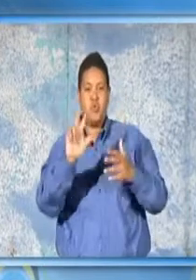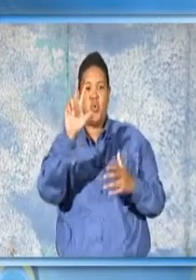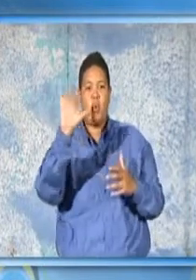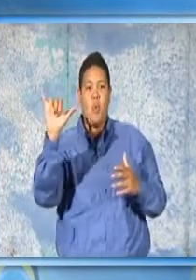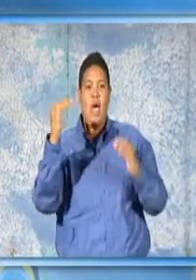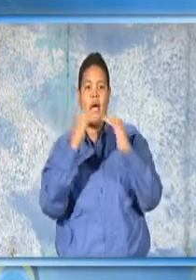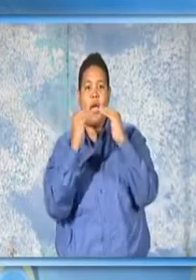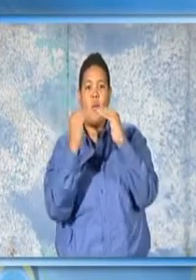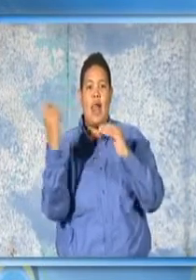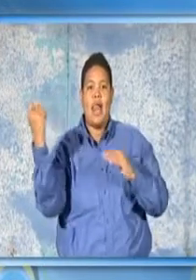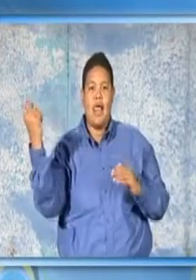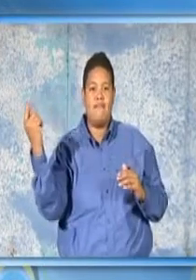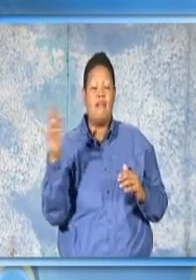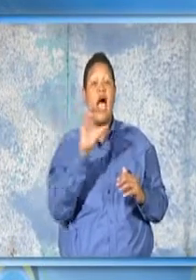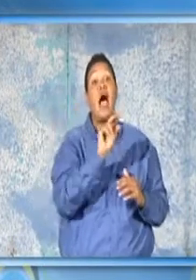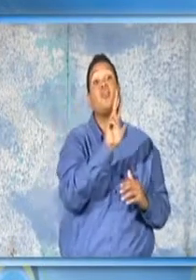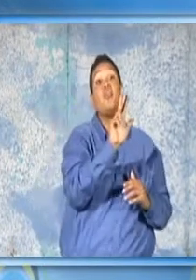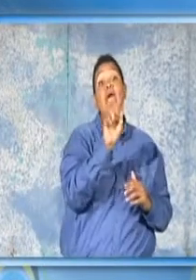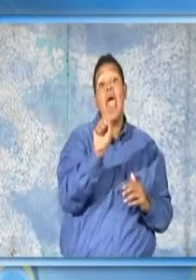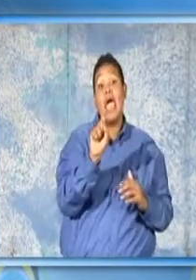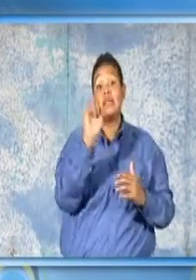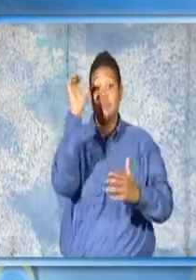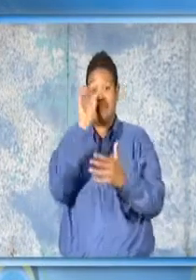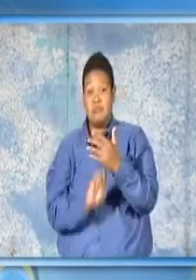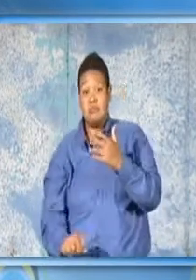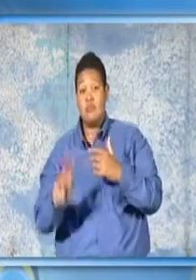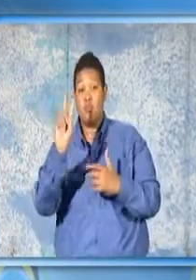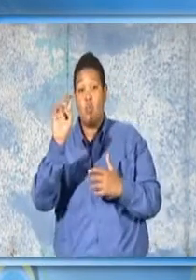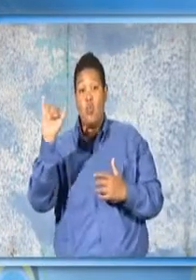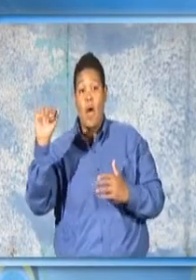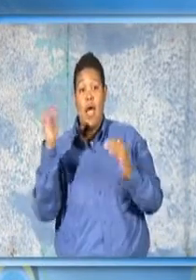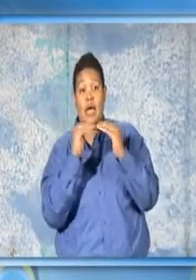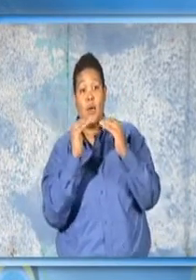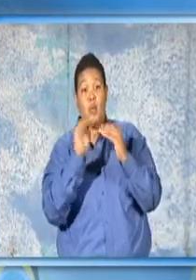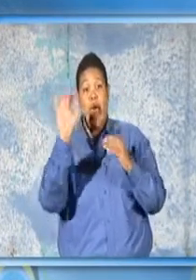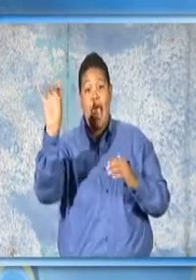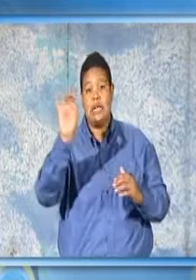equals 11 and 3x minus 2y equals 8.